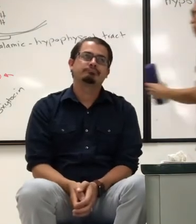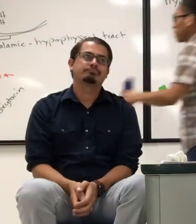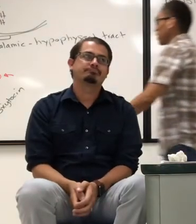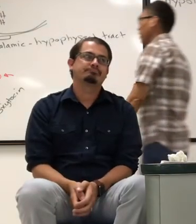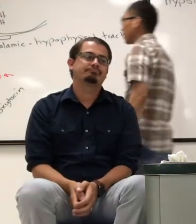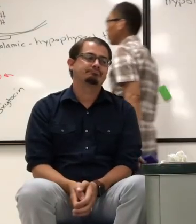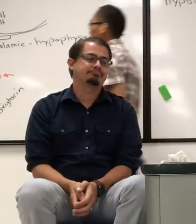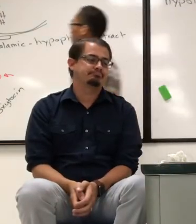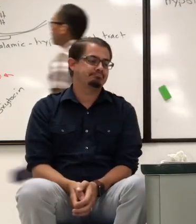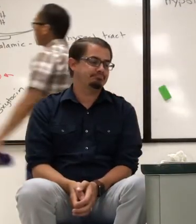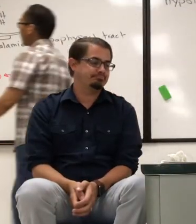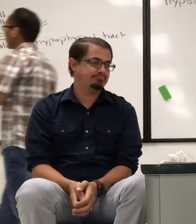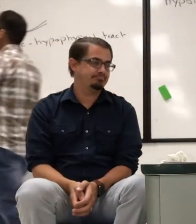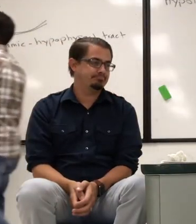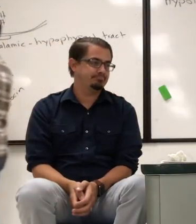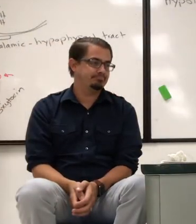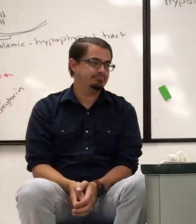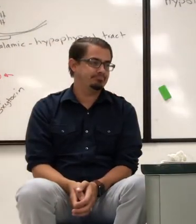there.